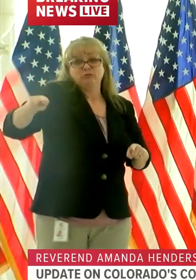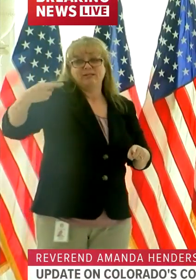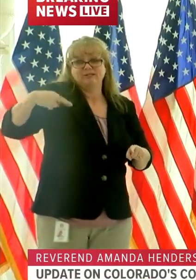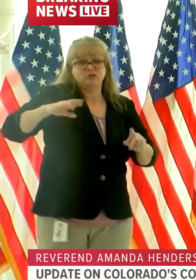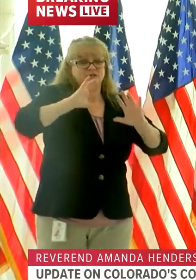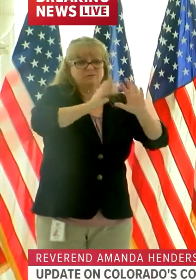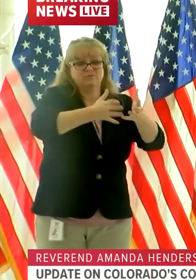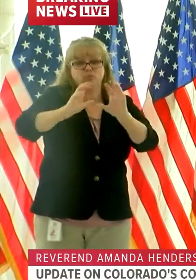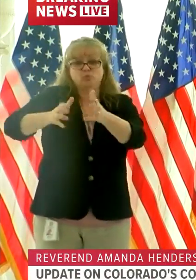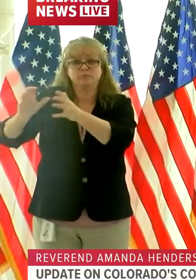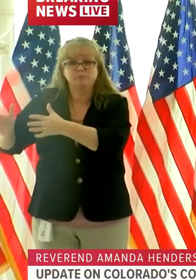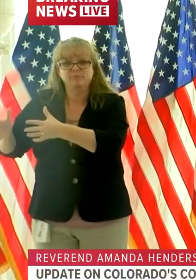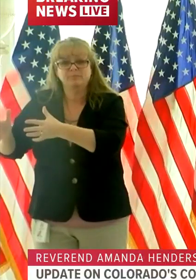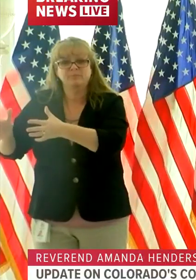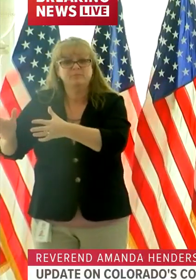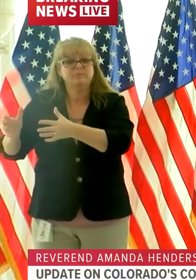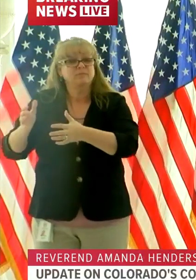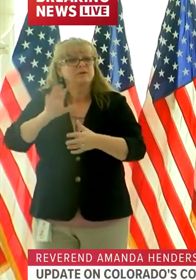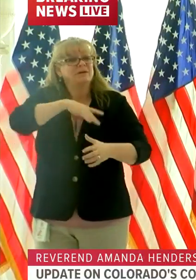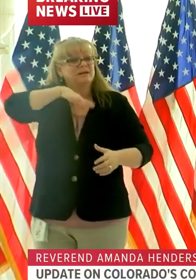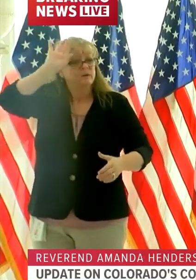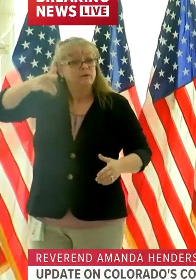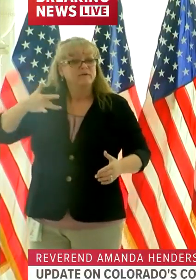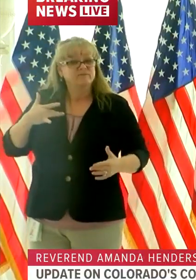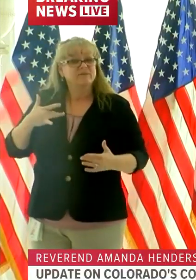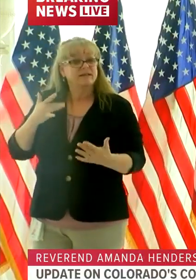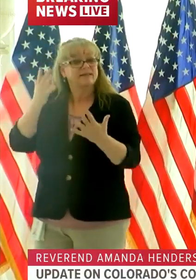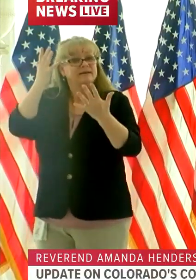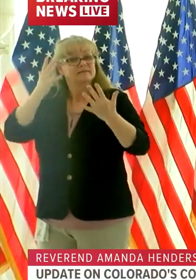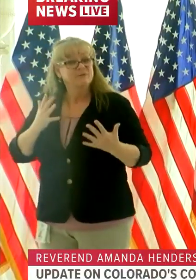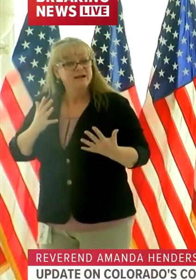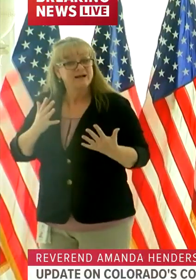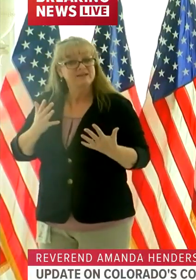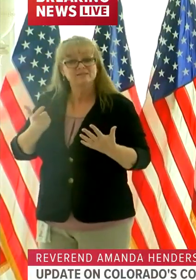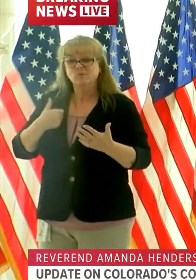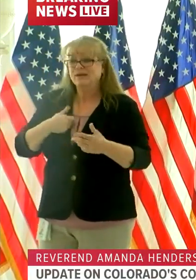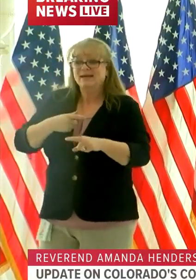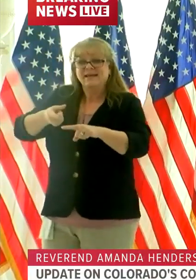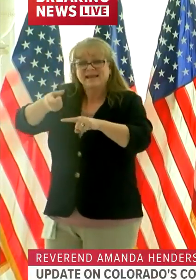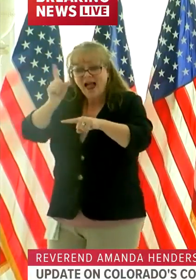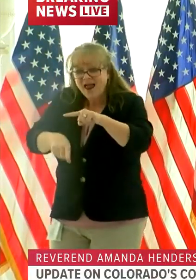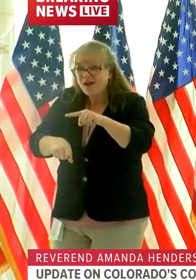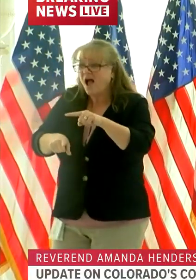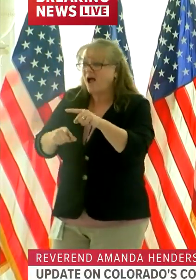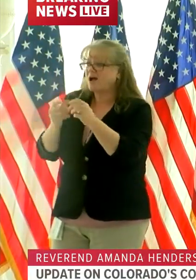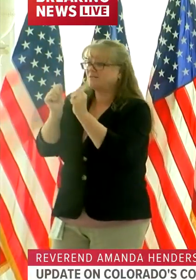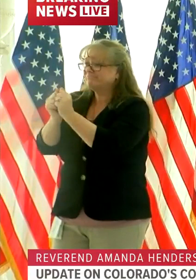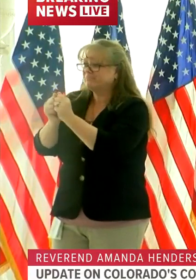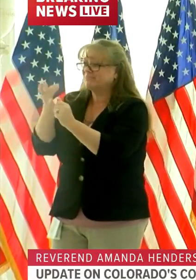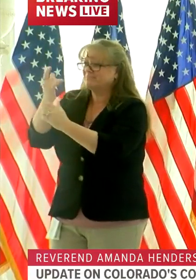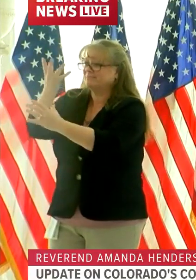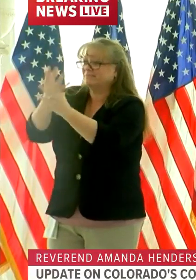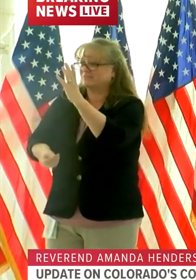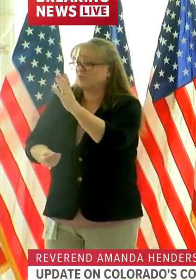the loss of these changes, and I share in that sadness of losing the